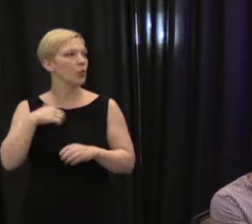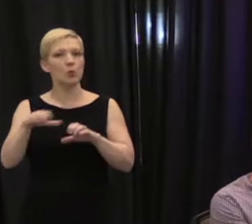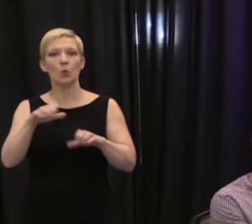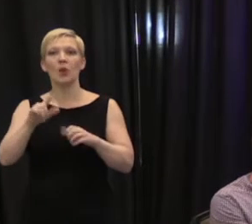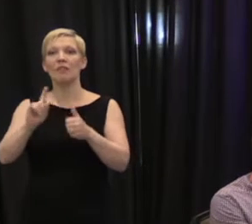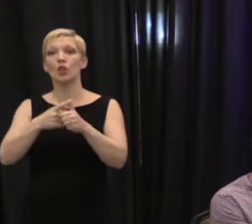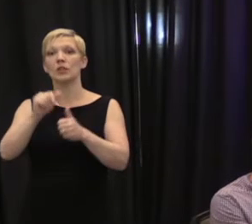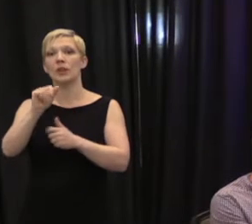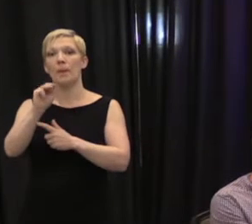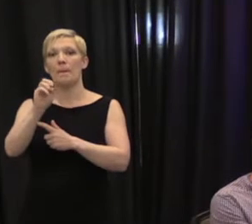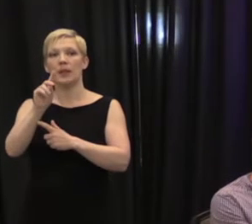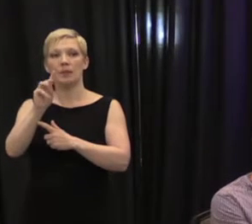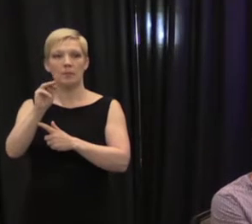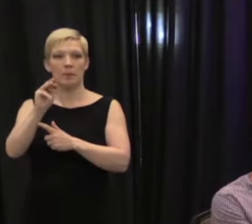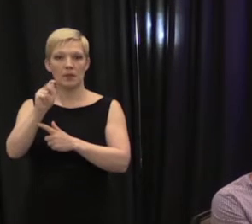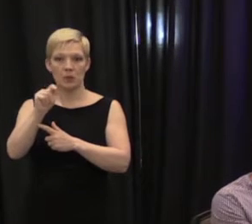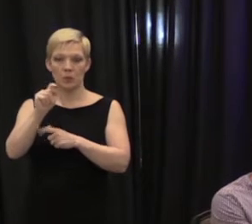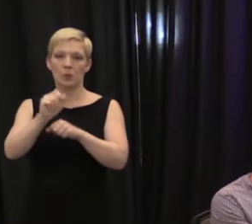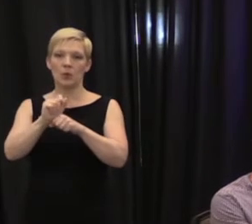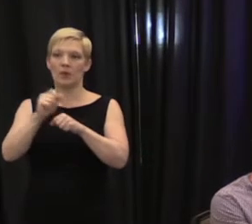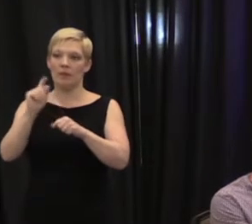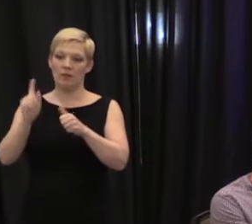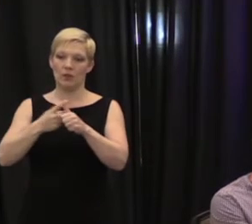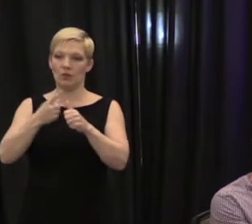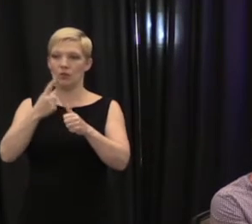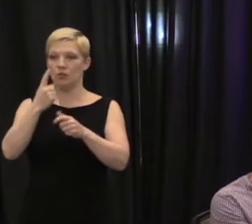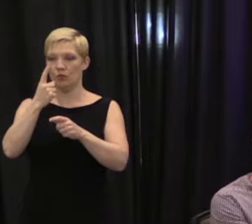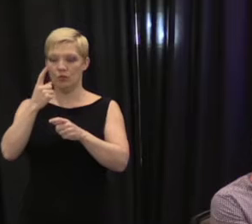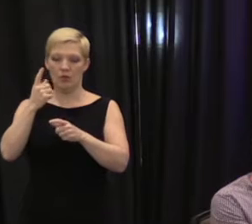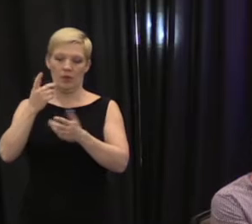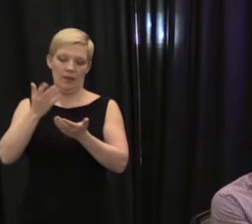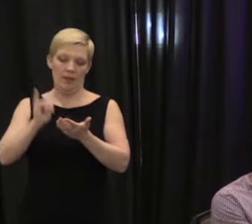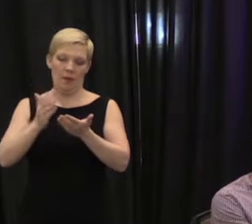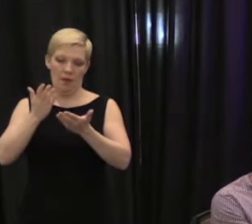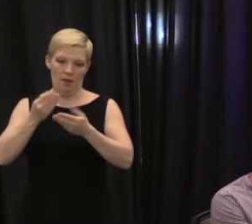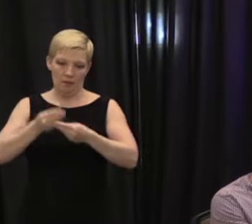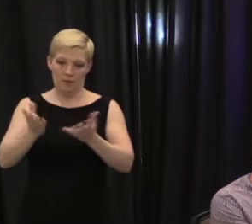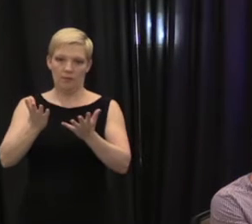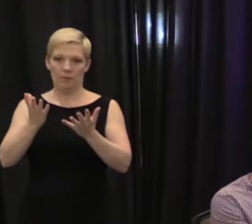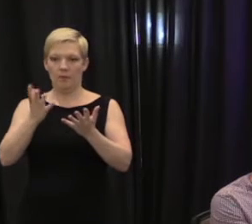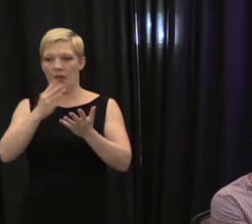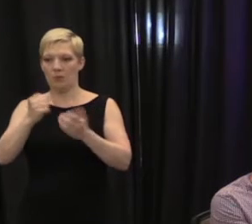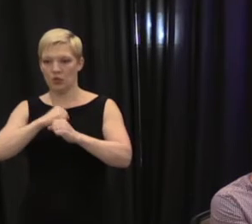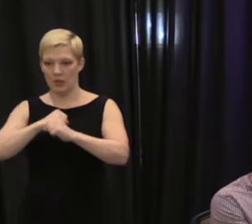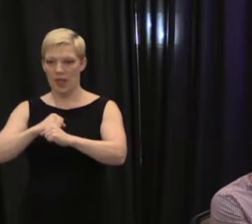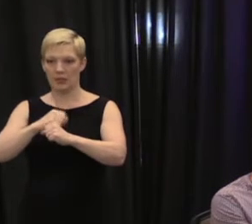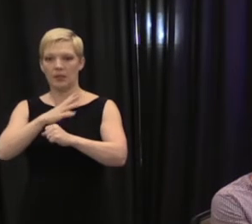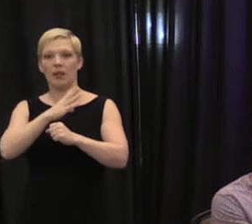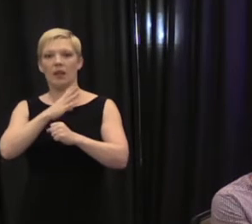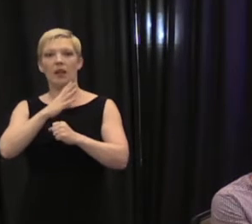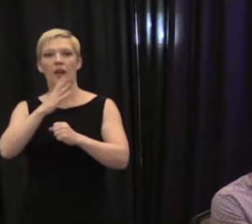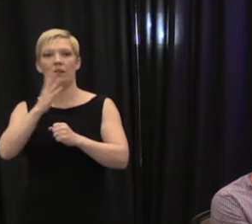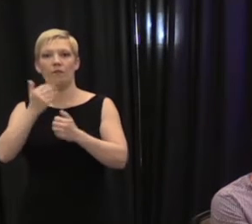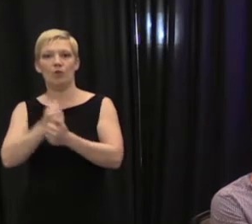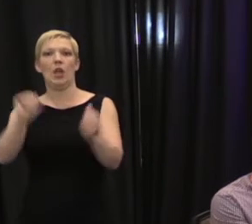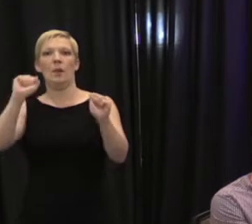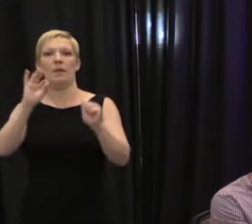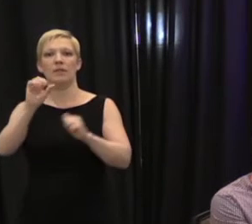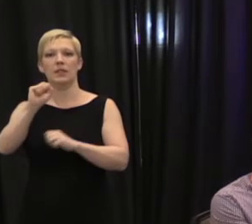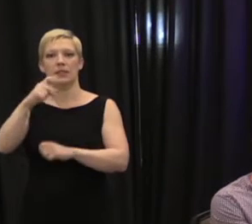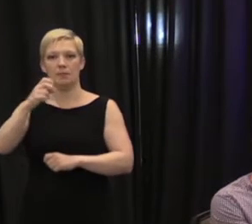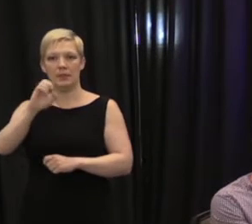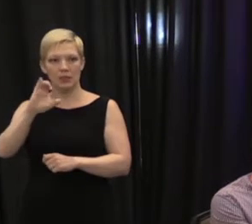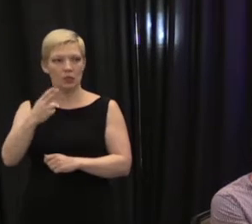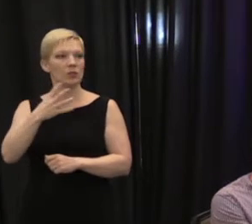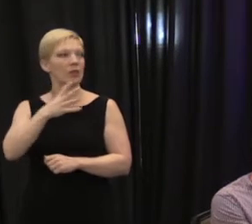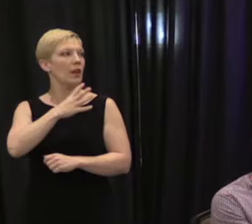We defend the right to produce and distribute First Amendment protected speech and the right for listeners, readers, viewers,